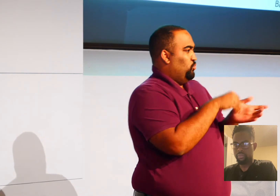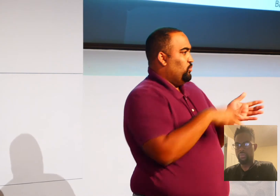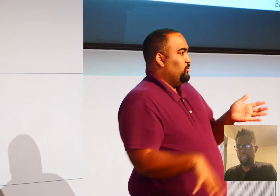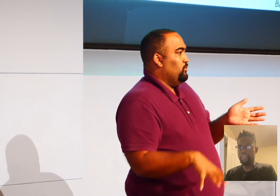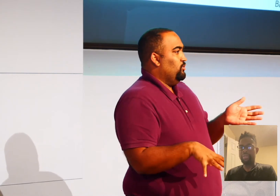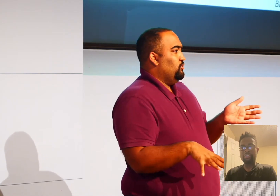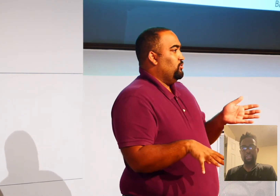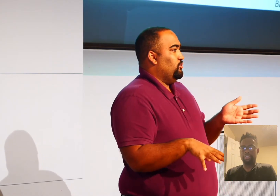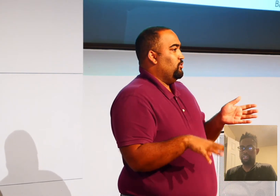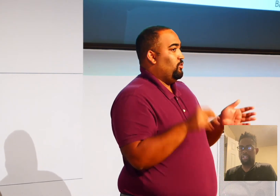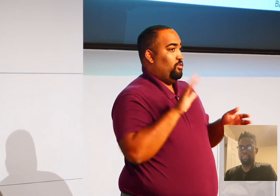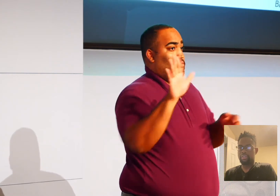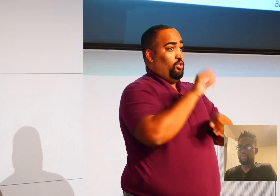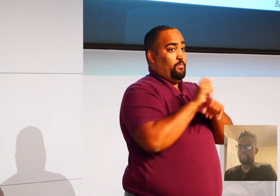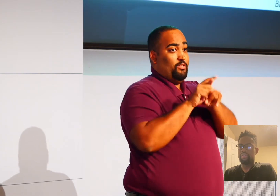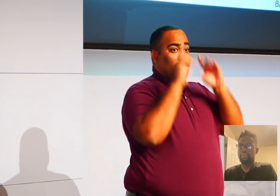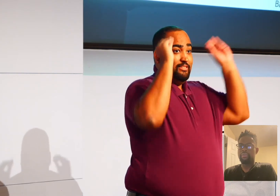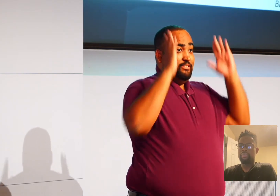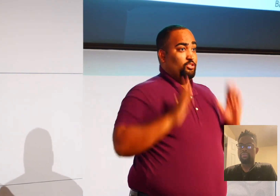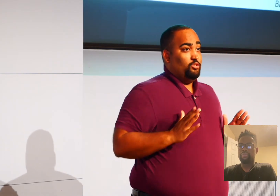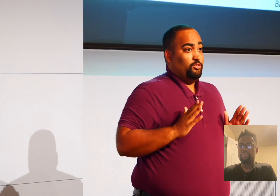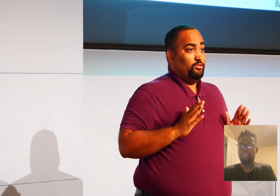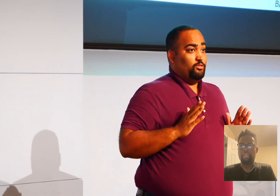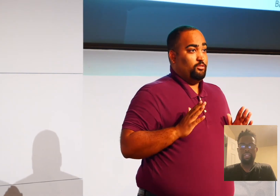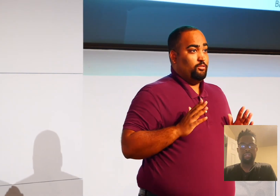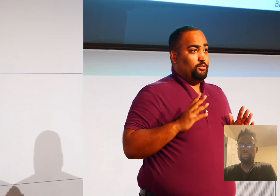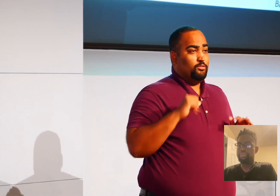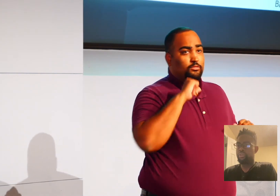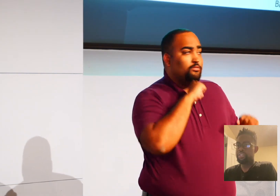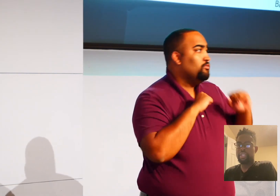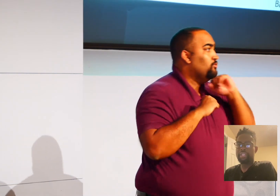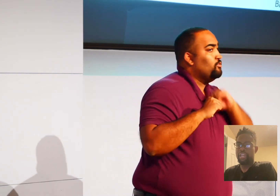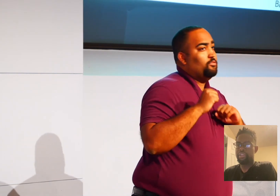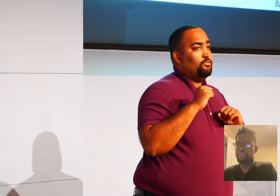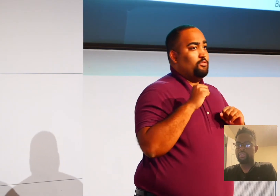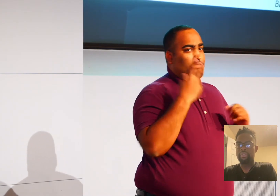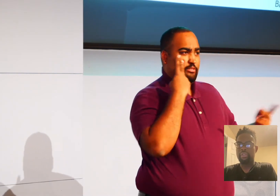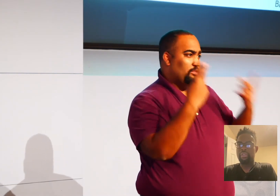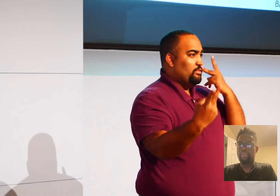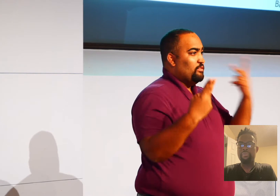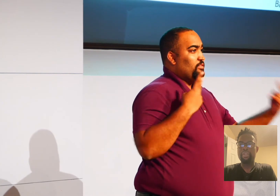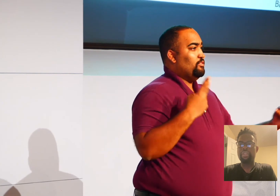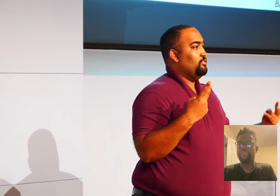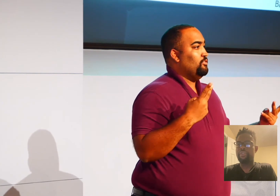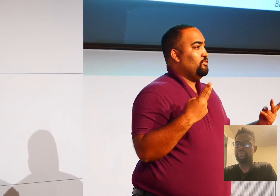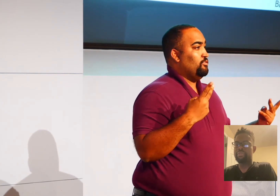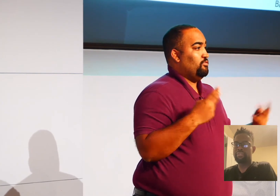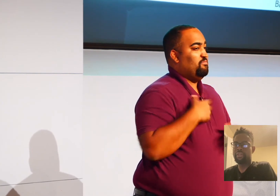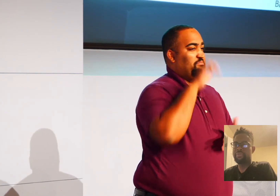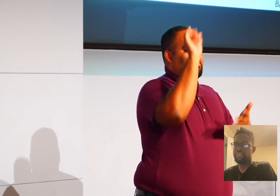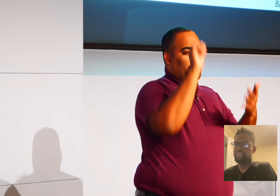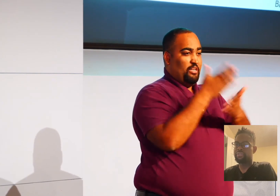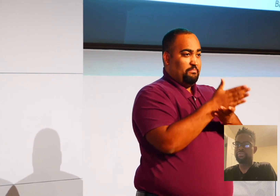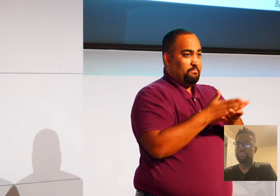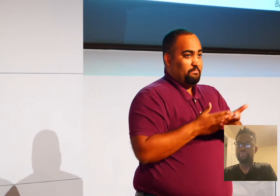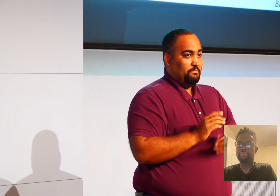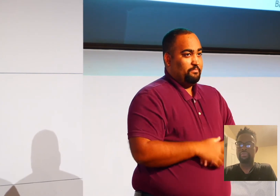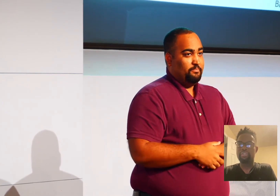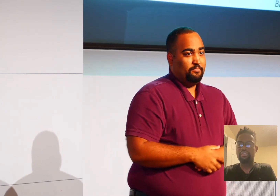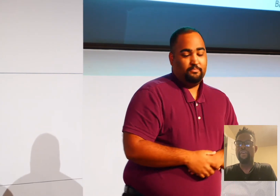It depends on your journey. As a student or as an educator, there are many different obstacles that we see. So I have a few